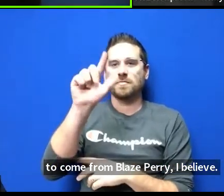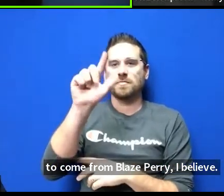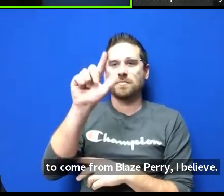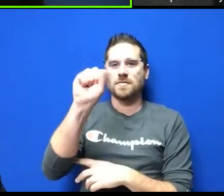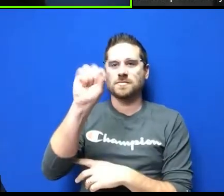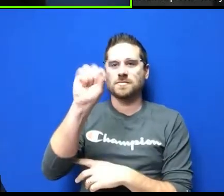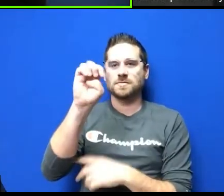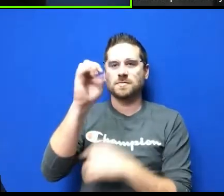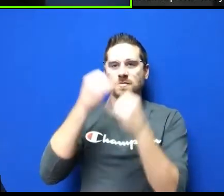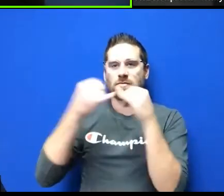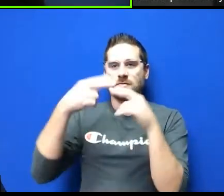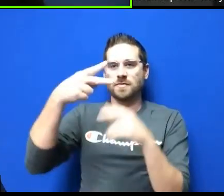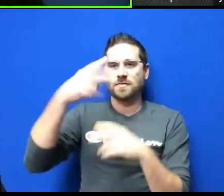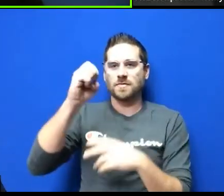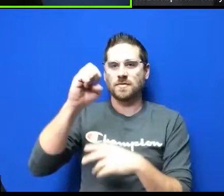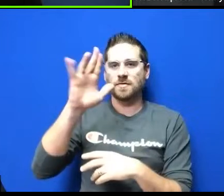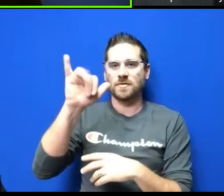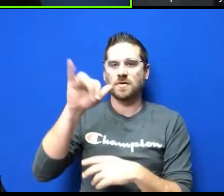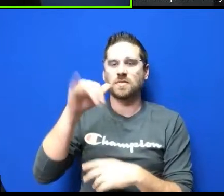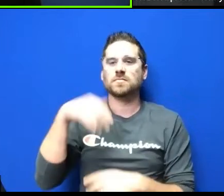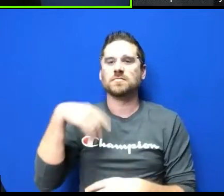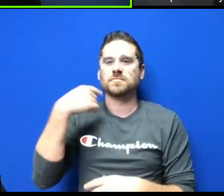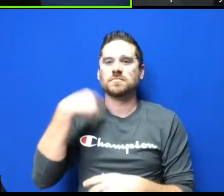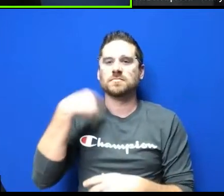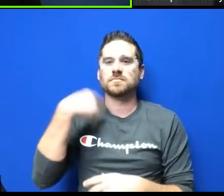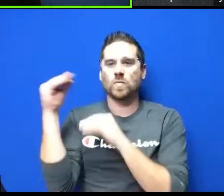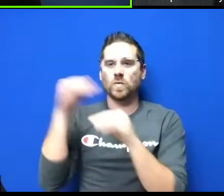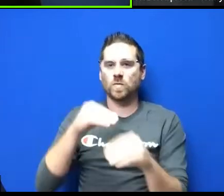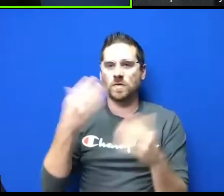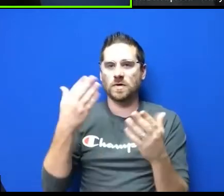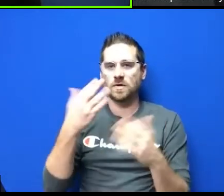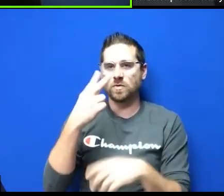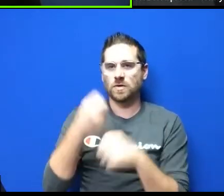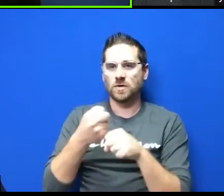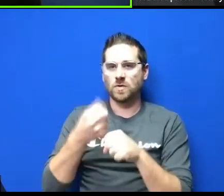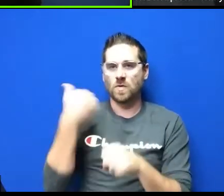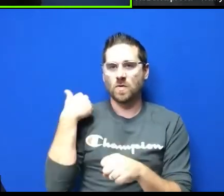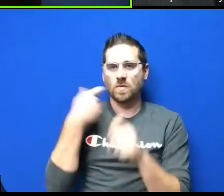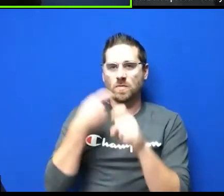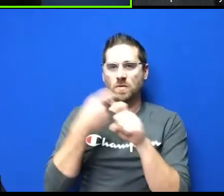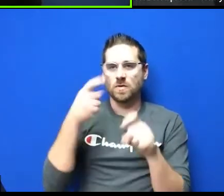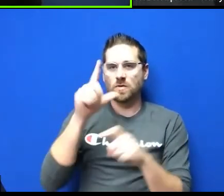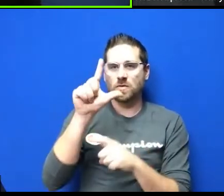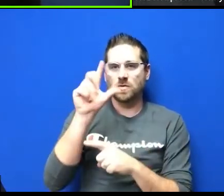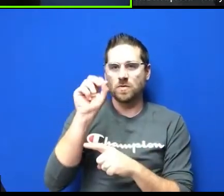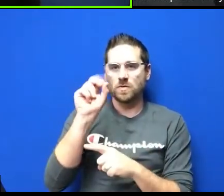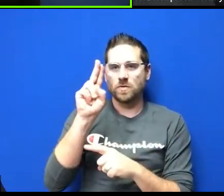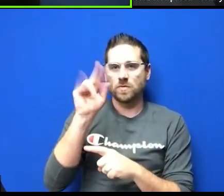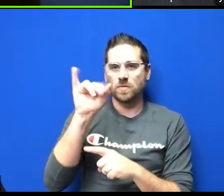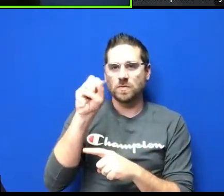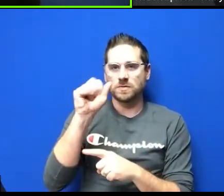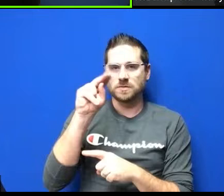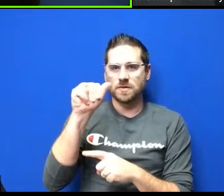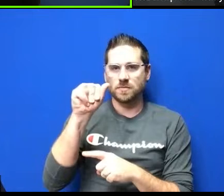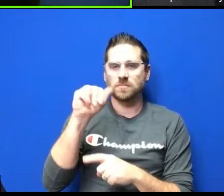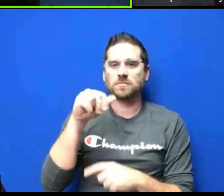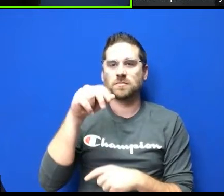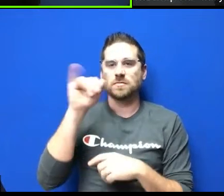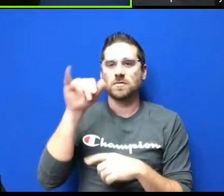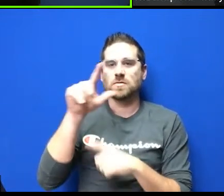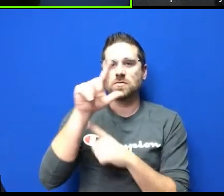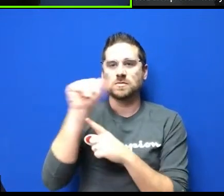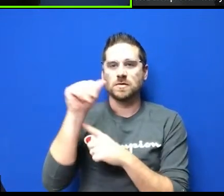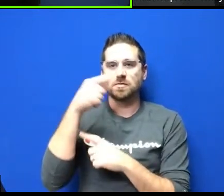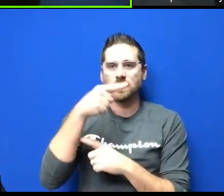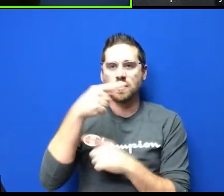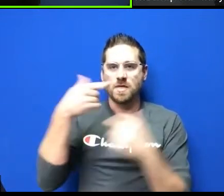Yes, hello. My name is Blaze Perry, and I moved here 2 years ago